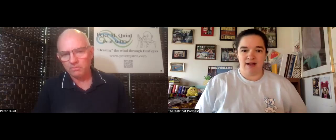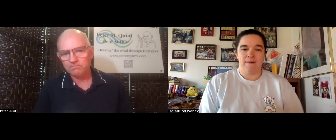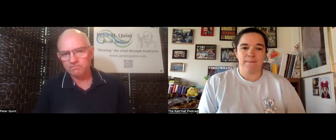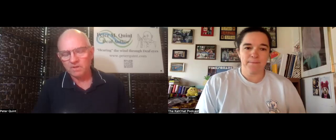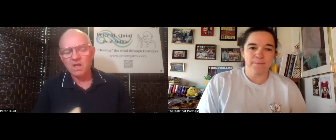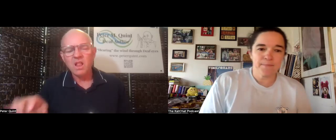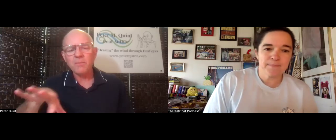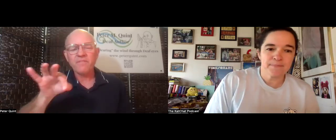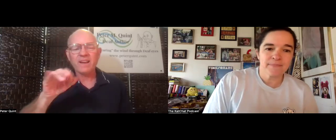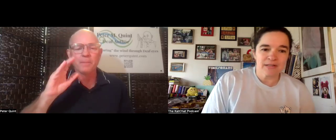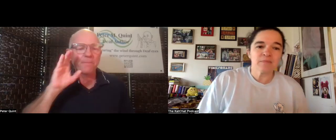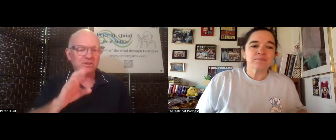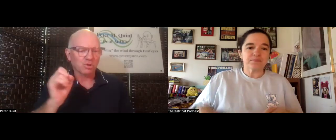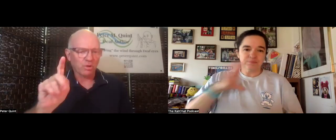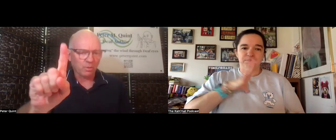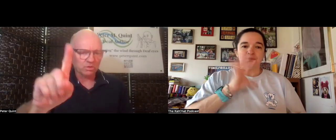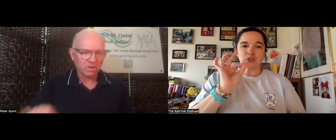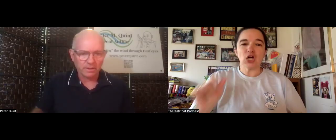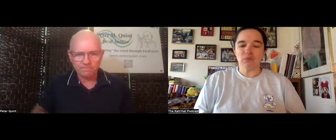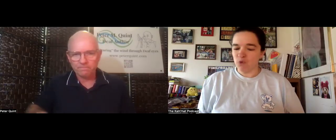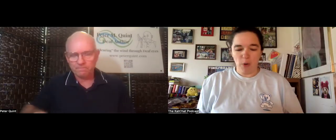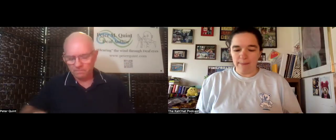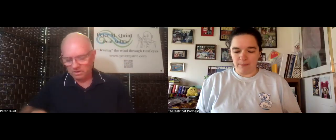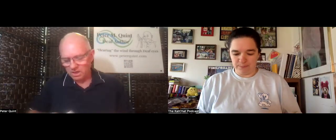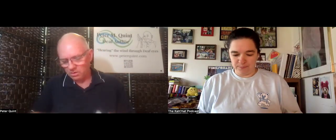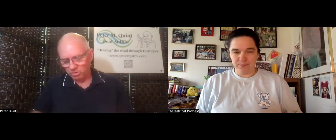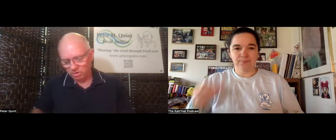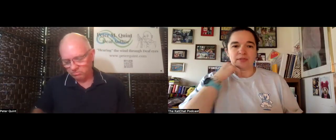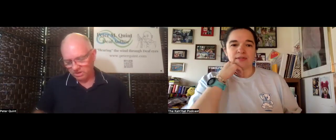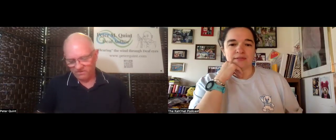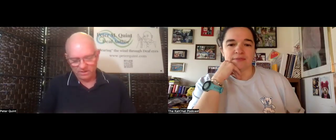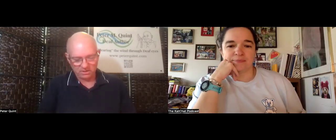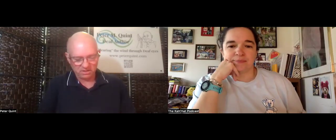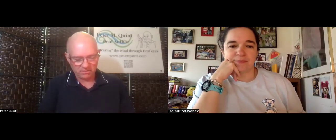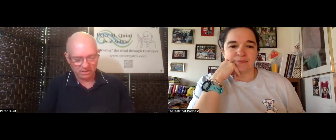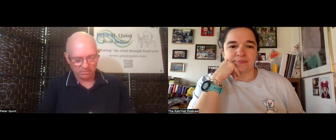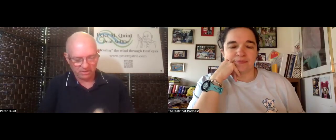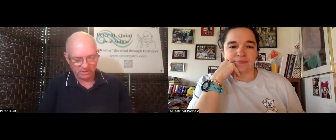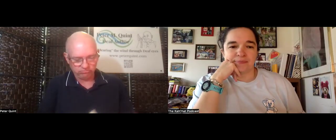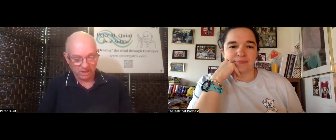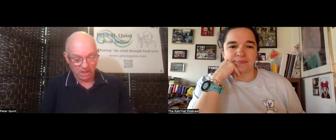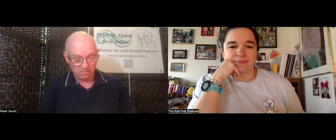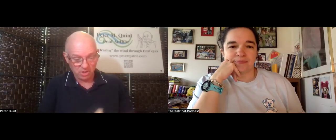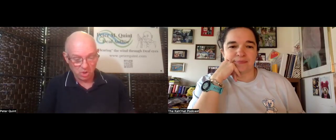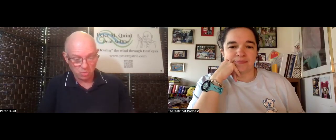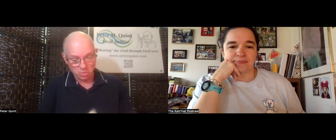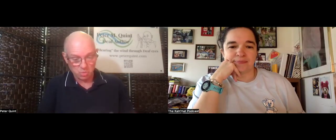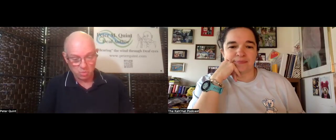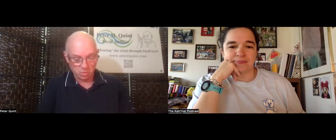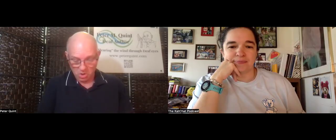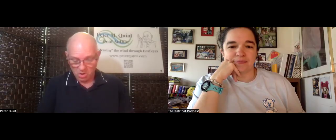is. Let me find a picture. Okay, one second. No problem. Hold on. Just give me a little bit about time